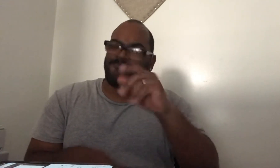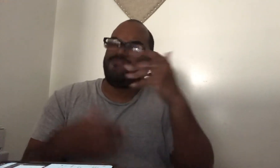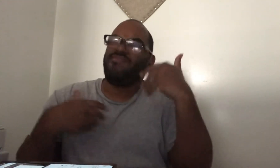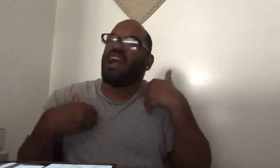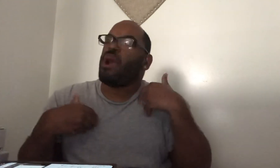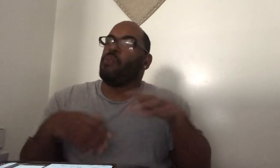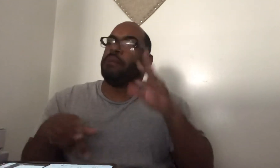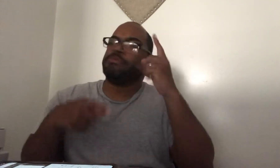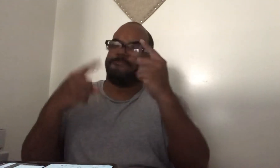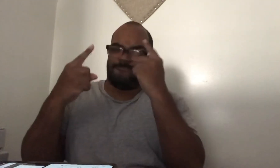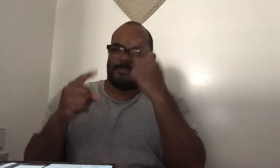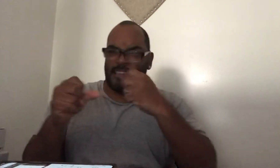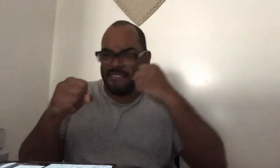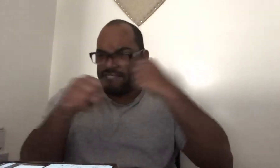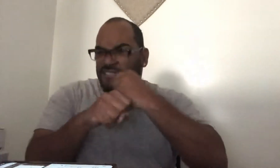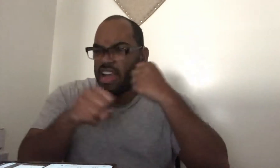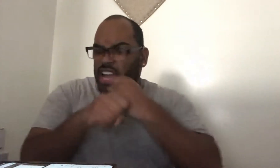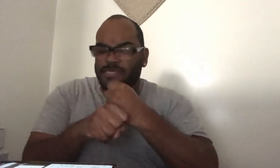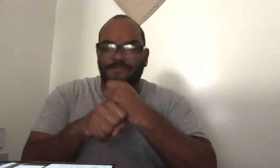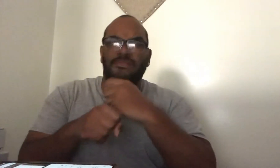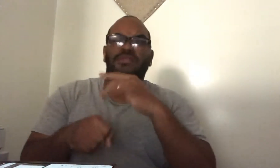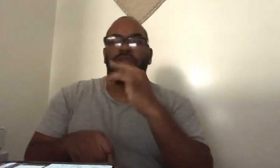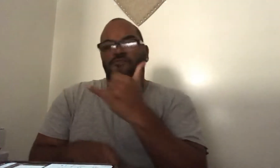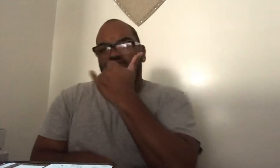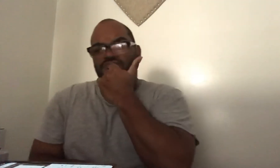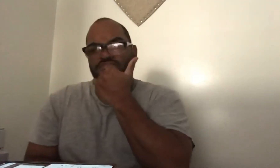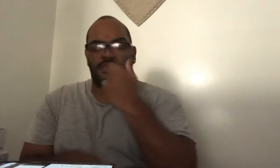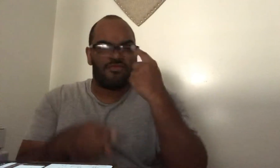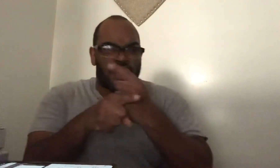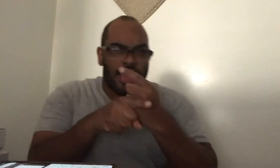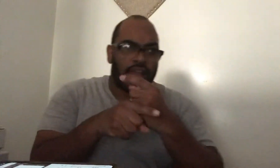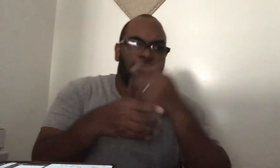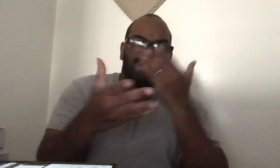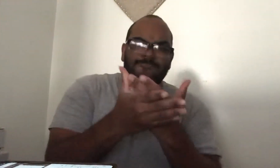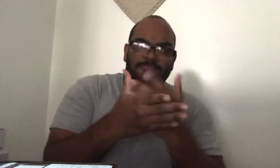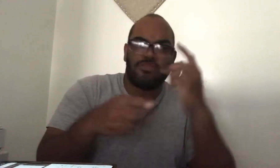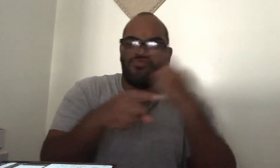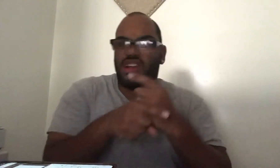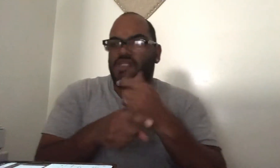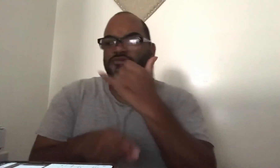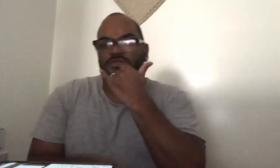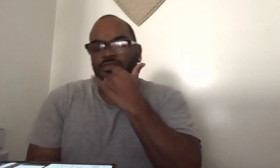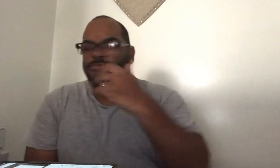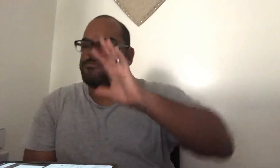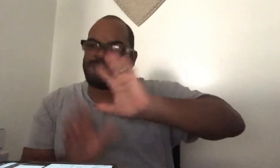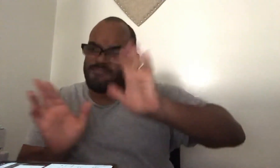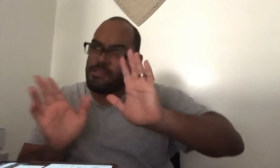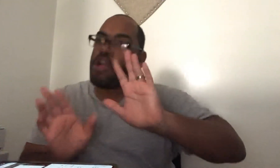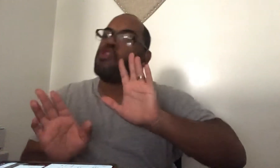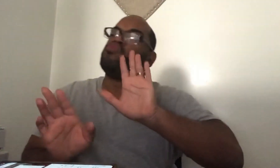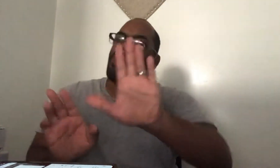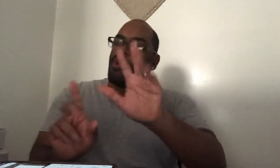that someone is right and someone is wrong, and your job is to prove that someone else is wrong. It's your point of view on the topic, your